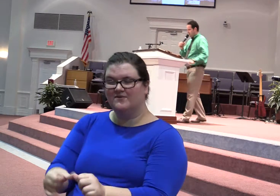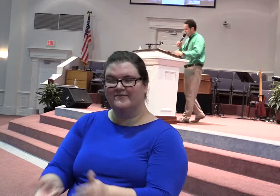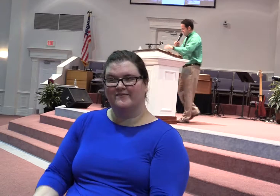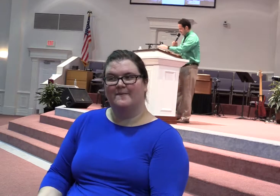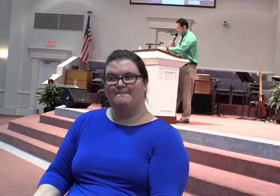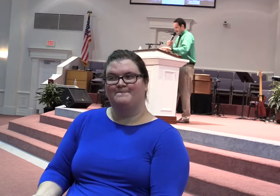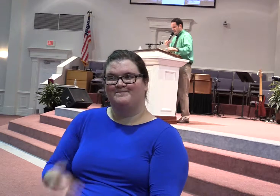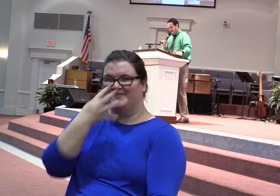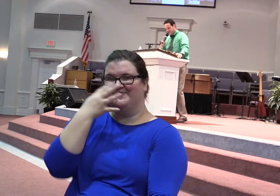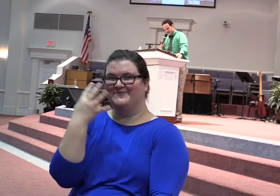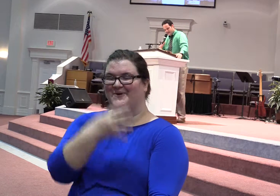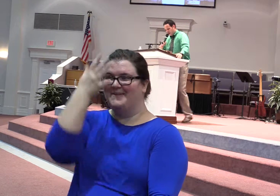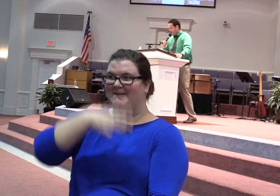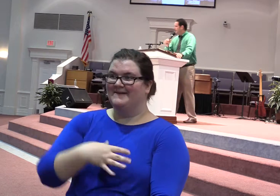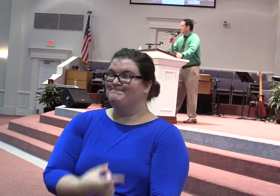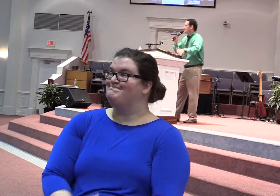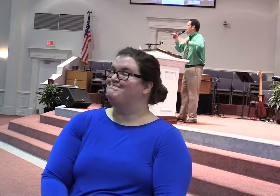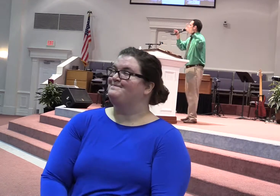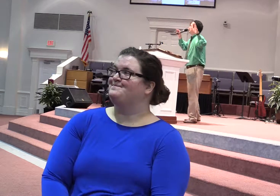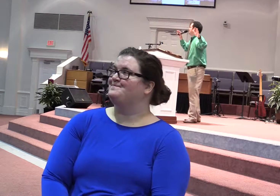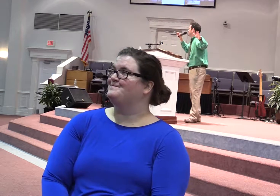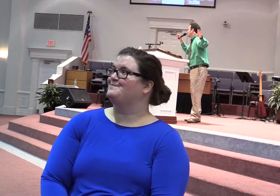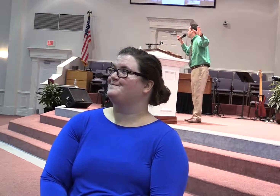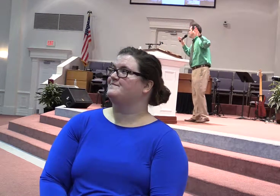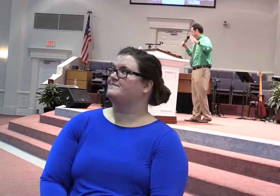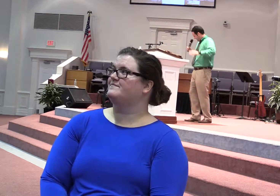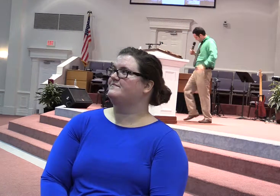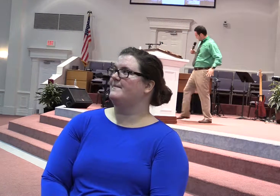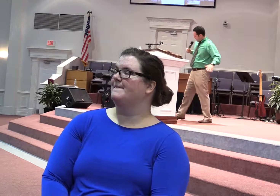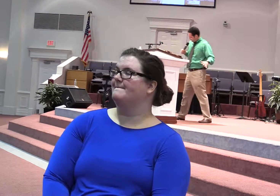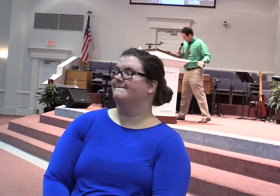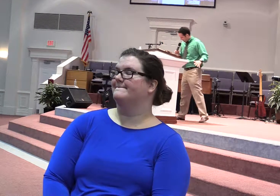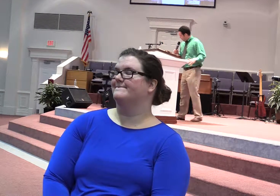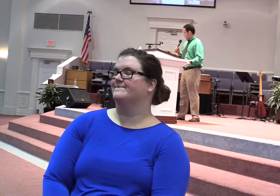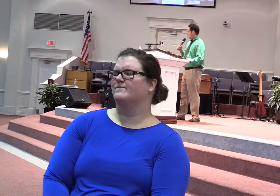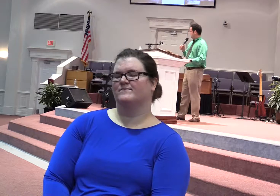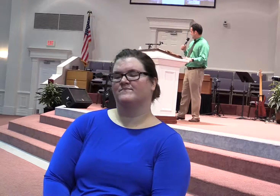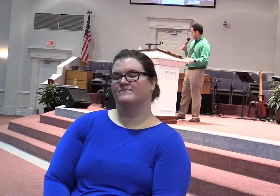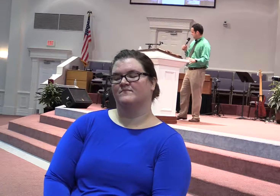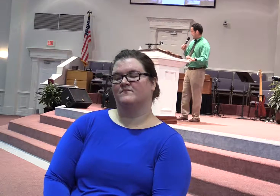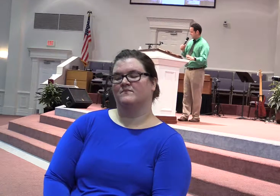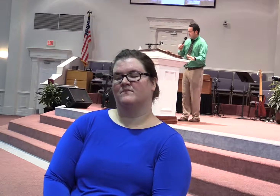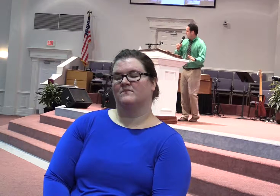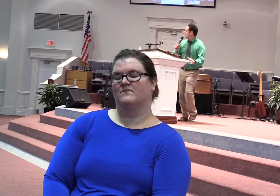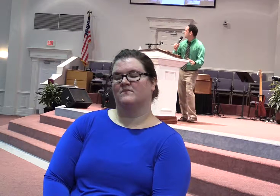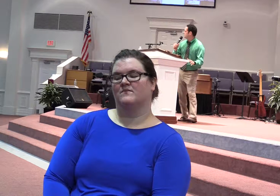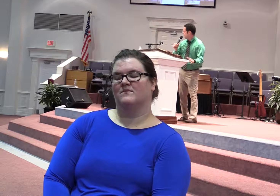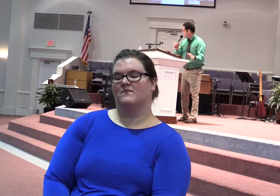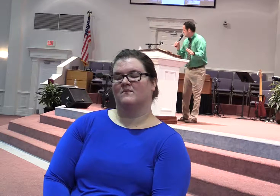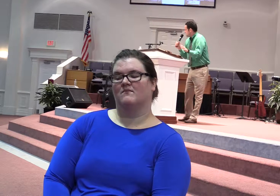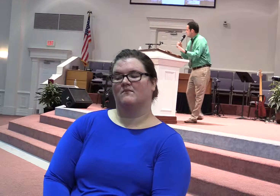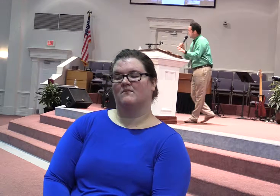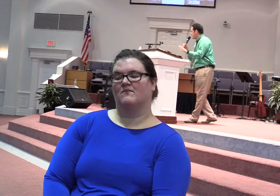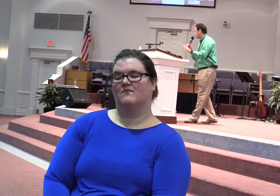Hallelujah. Hallelujah. And this is, they go ahead and this guy comes in and, oh my God, this guy's